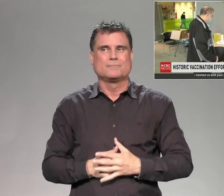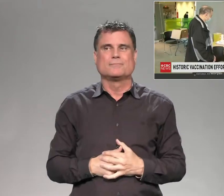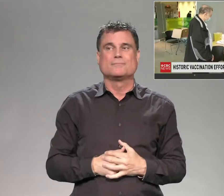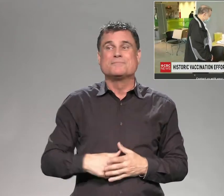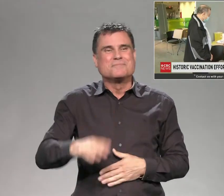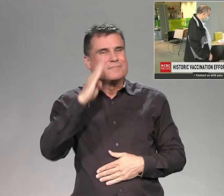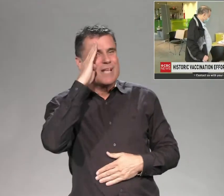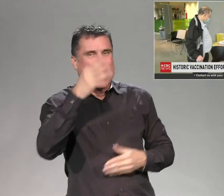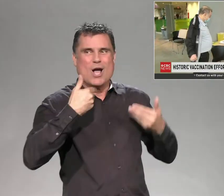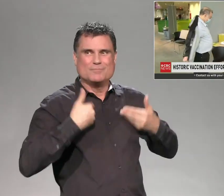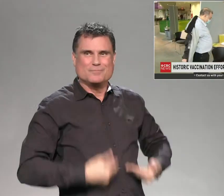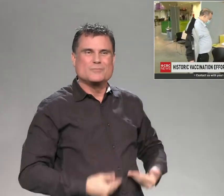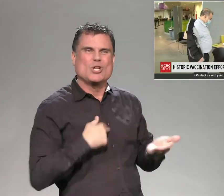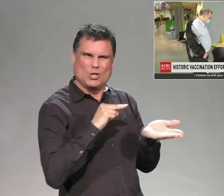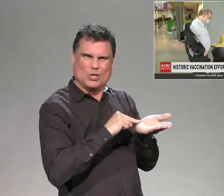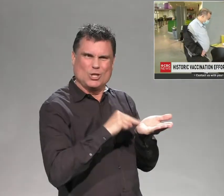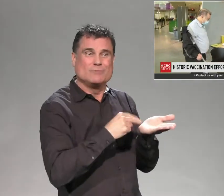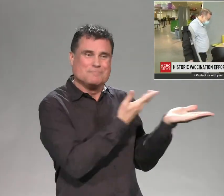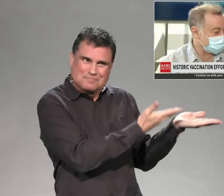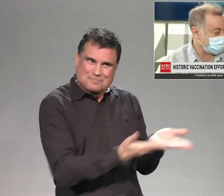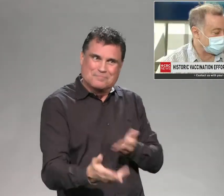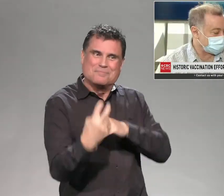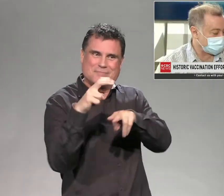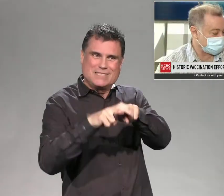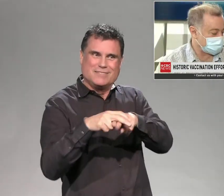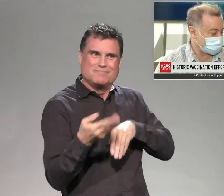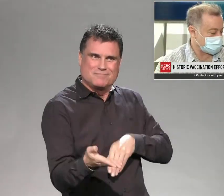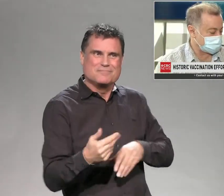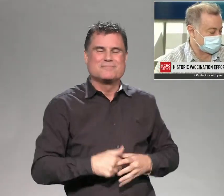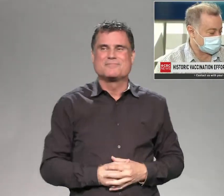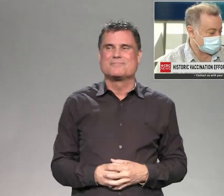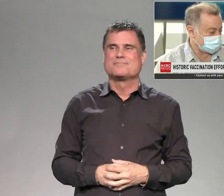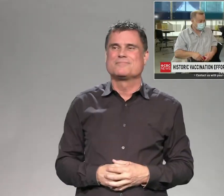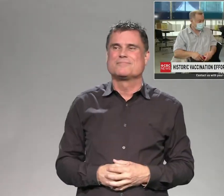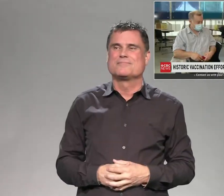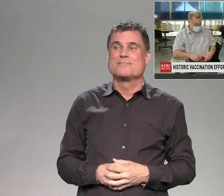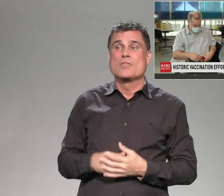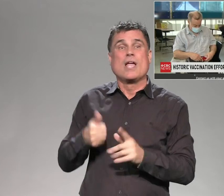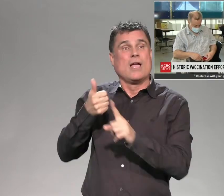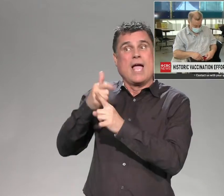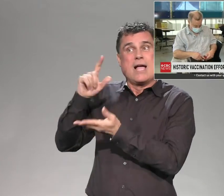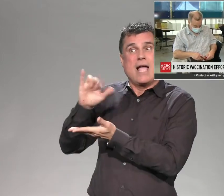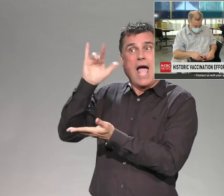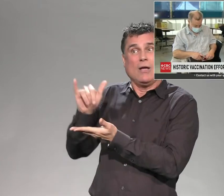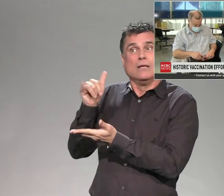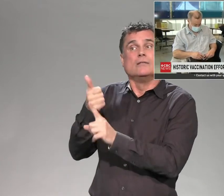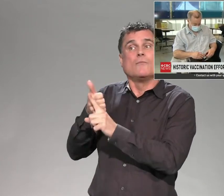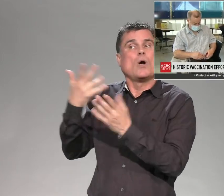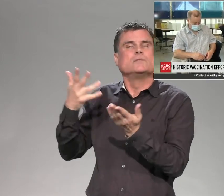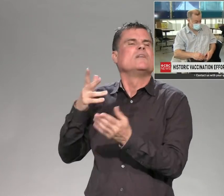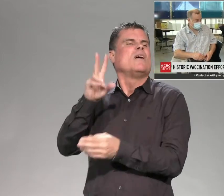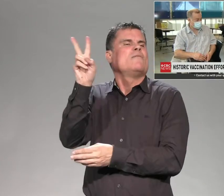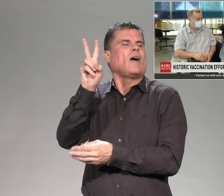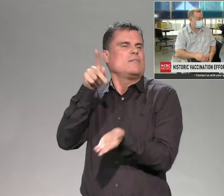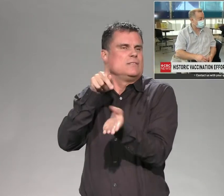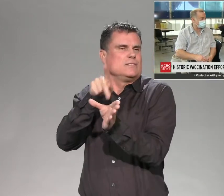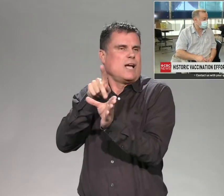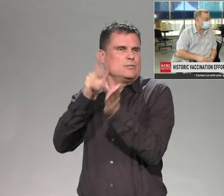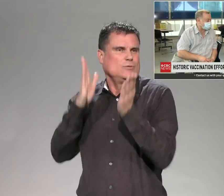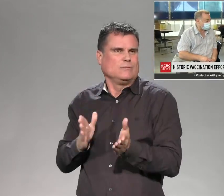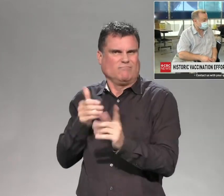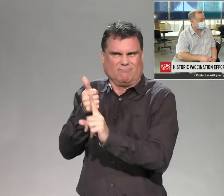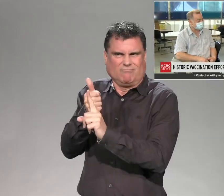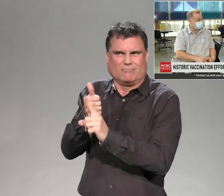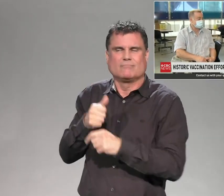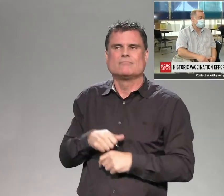here. You can have a seat. Gary Lazar is a Vancouver psychiatrist, face-to-face with patients daily. Do you have any